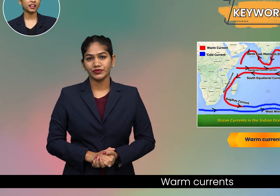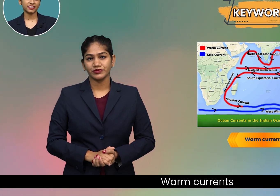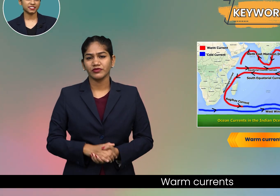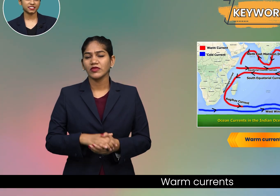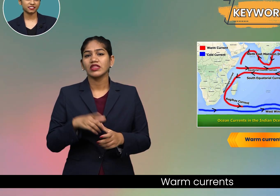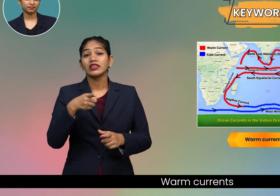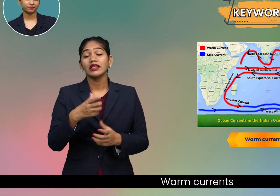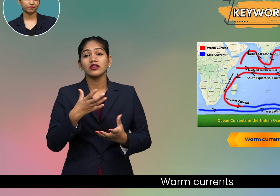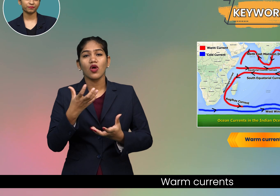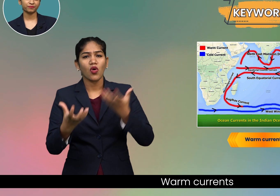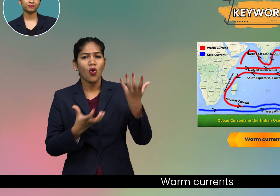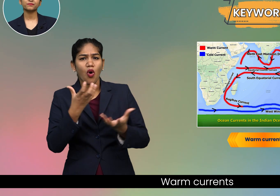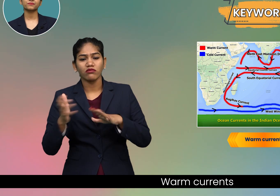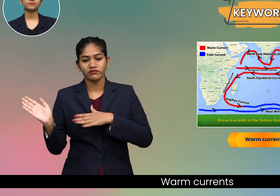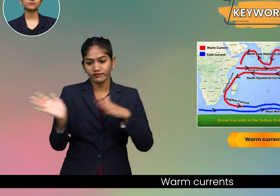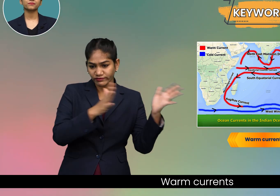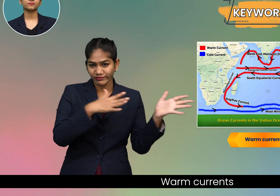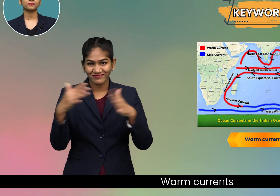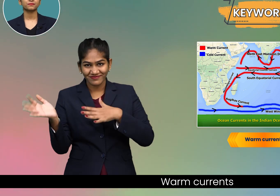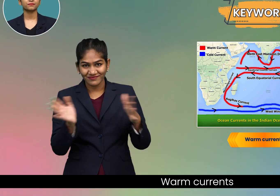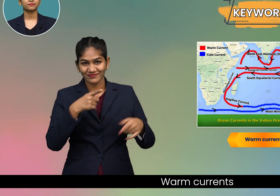Warm currents: